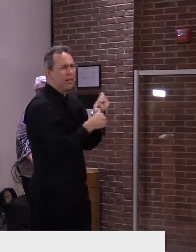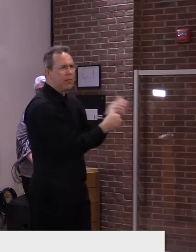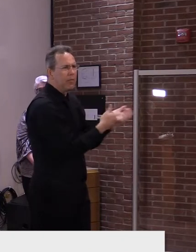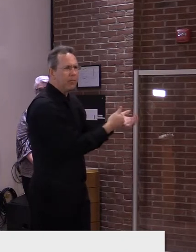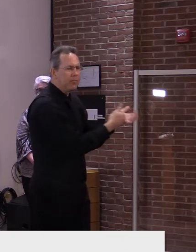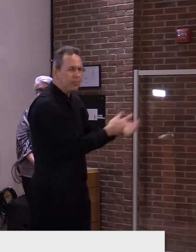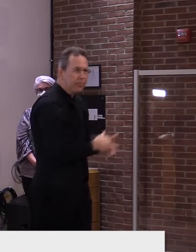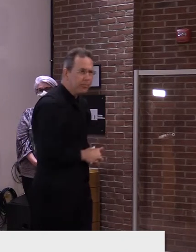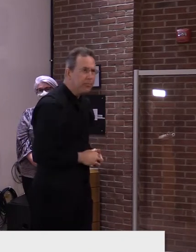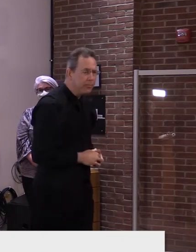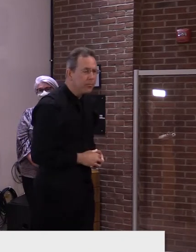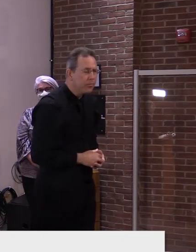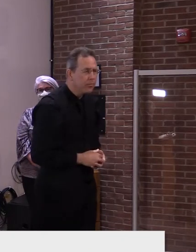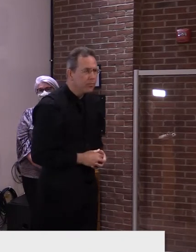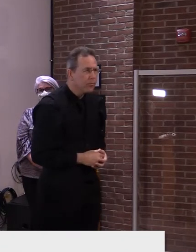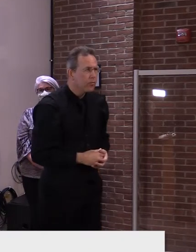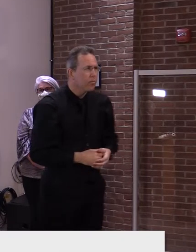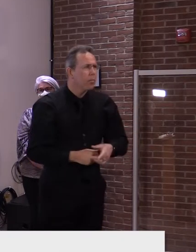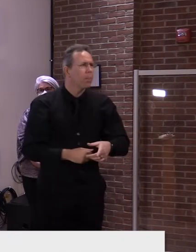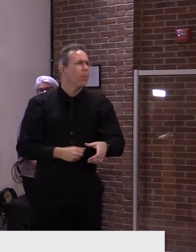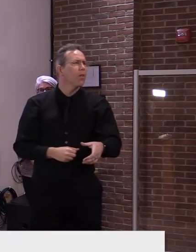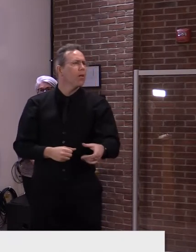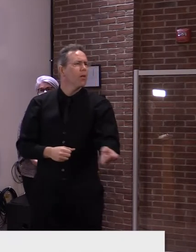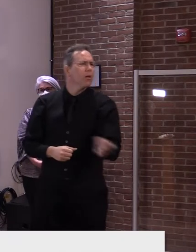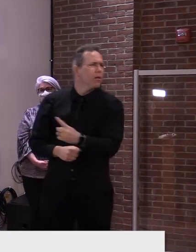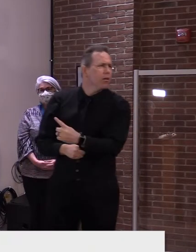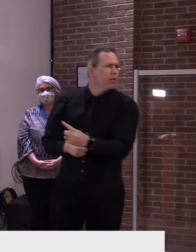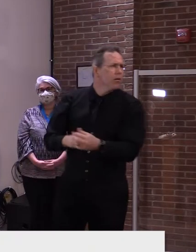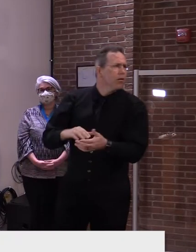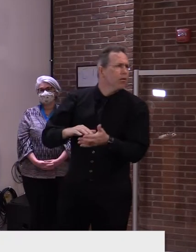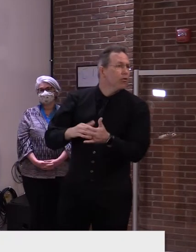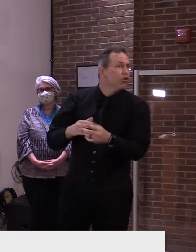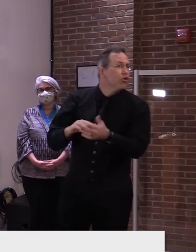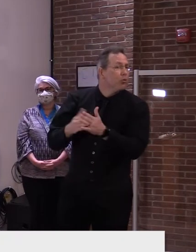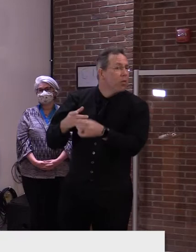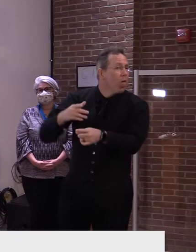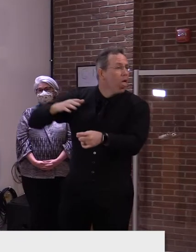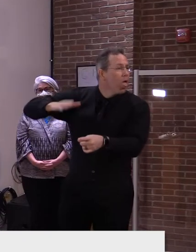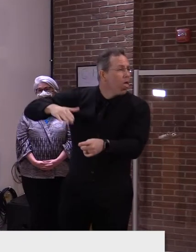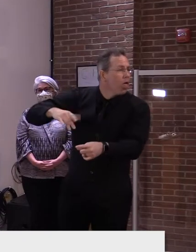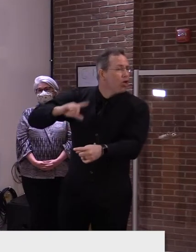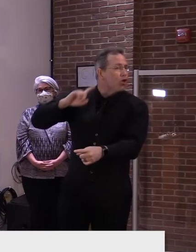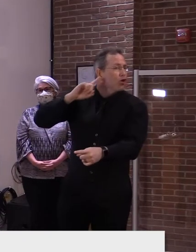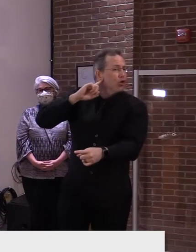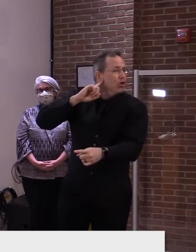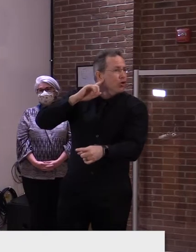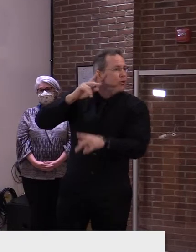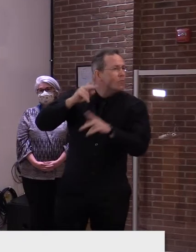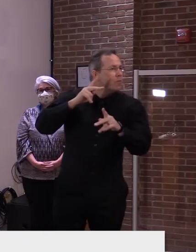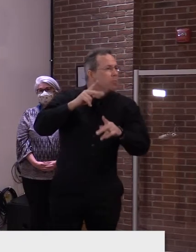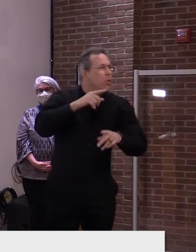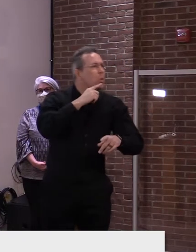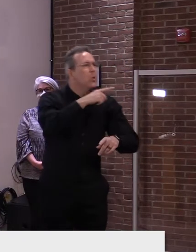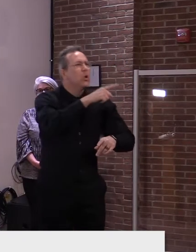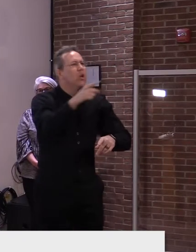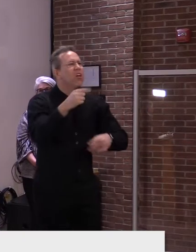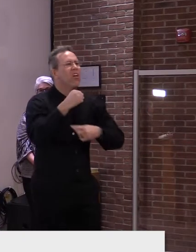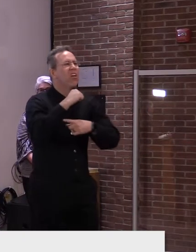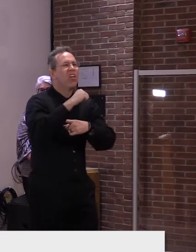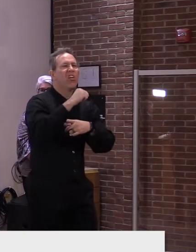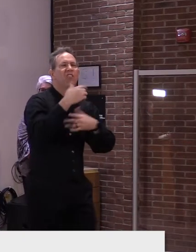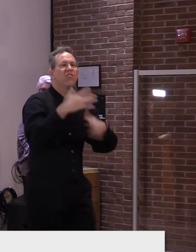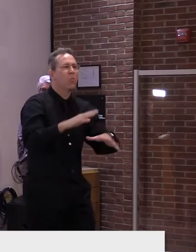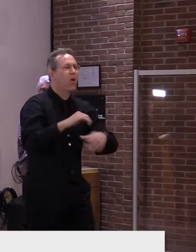Okay, so you haven't heard any communicated philosophical objections? I have not heard anybody say